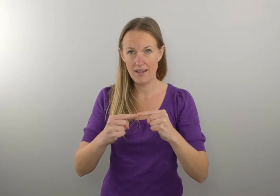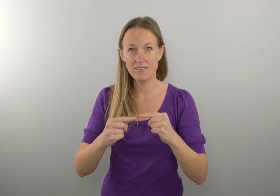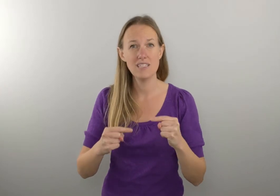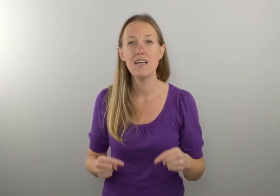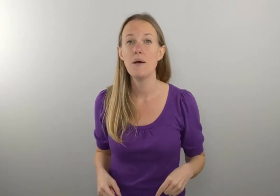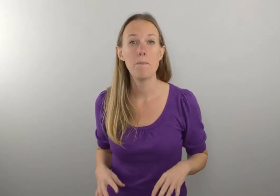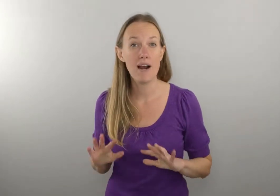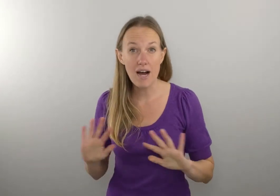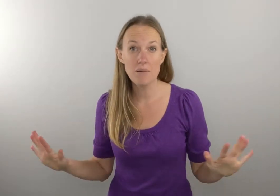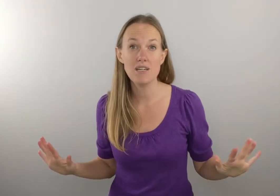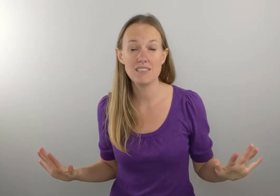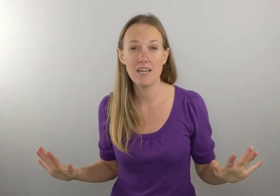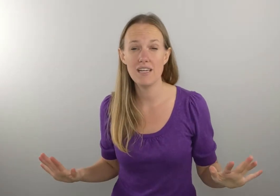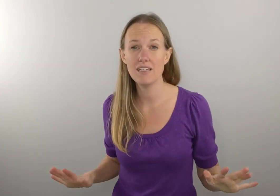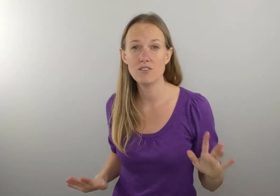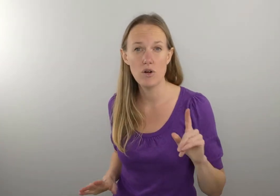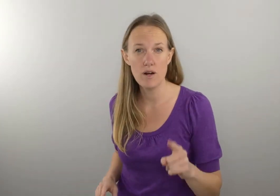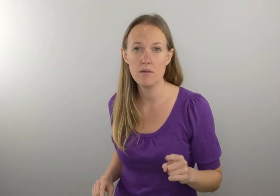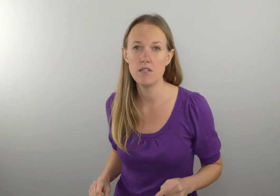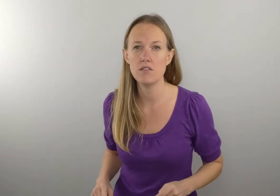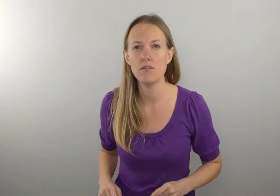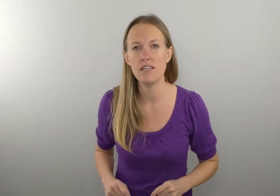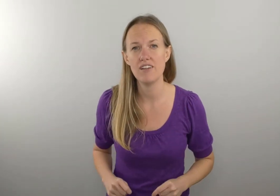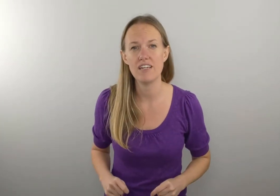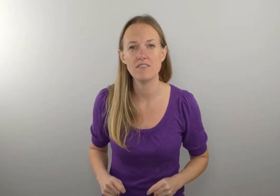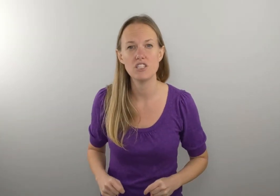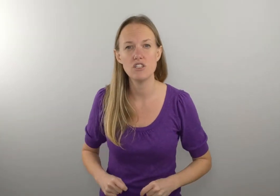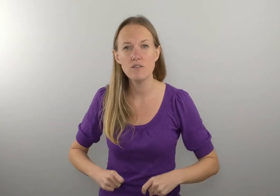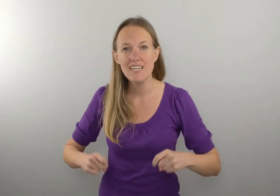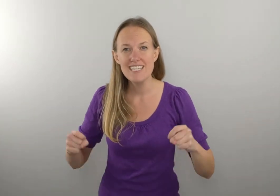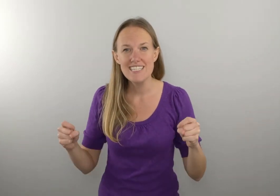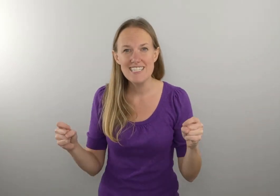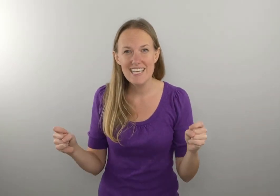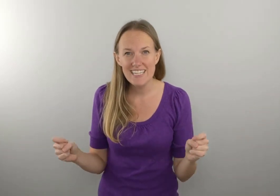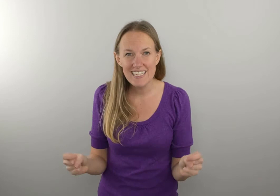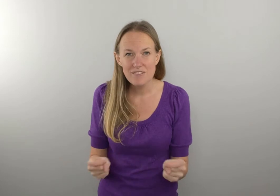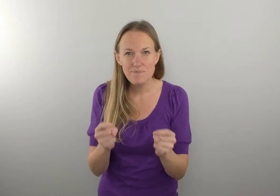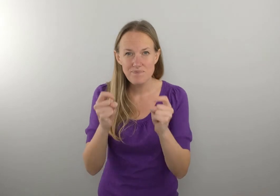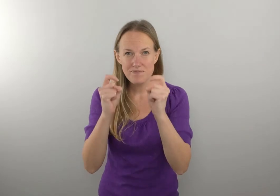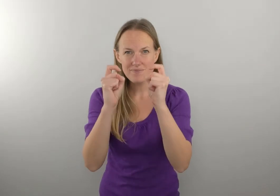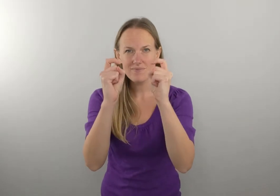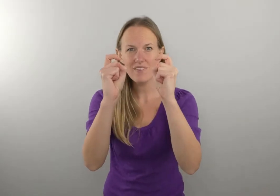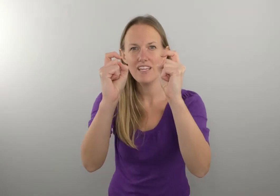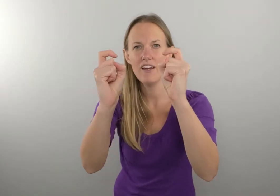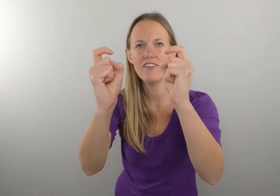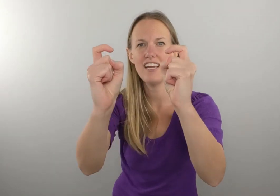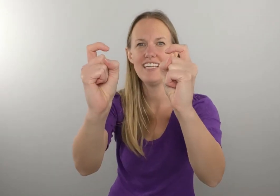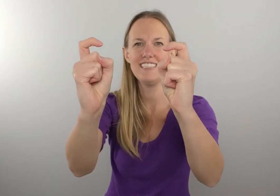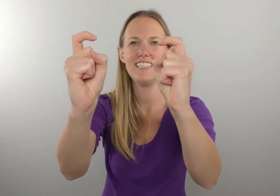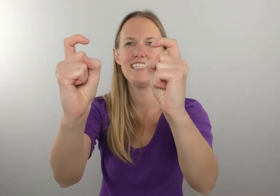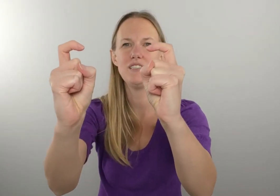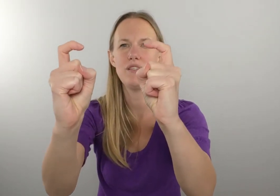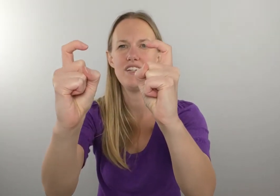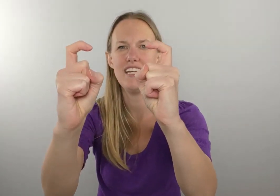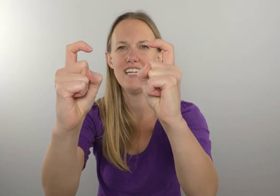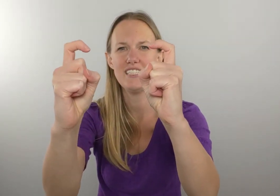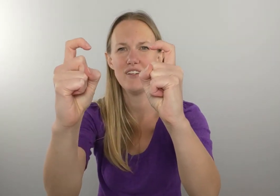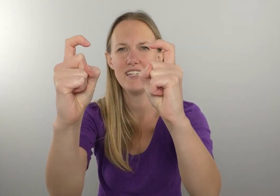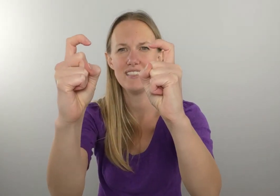around, but I'm not signing it, so I recommend you leaving it out too. Sin. You have your hands like this with your index fingers